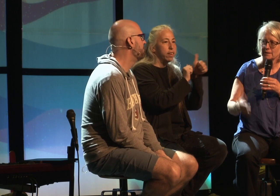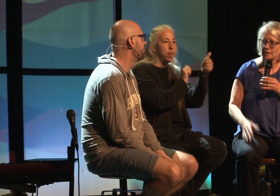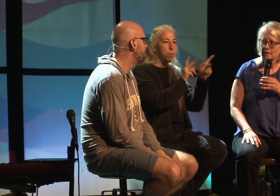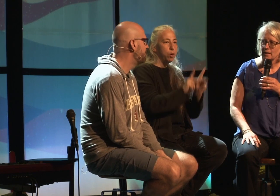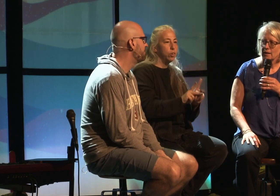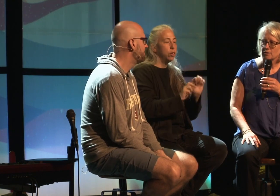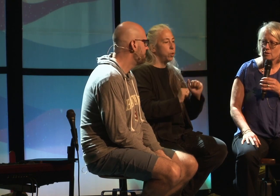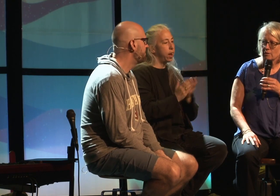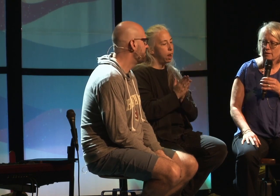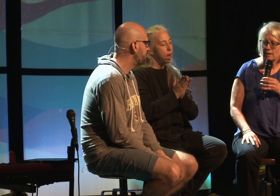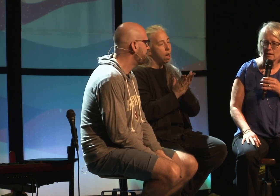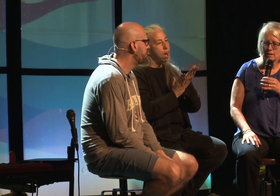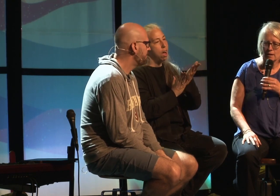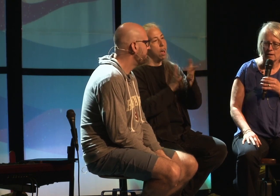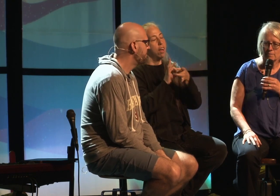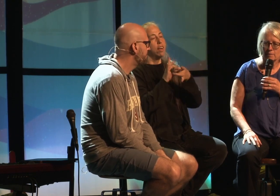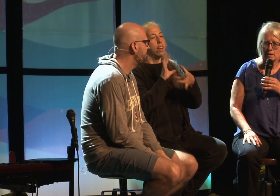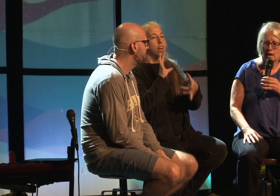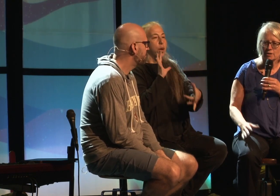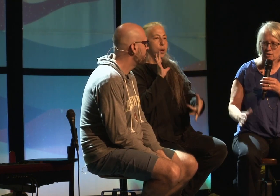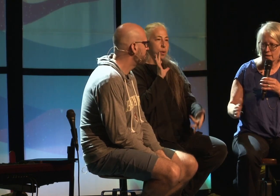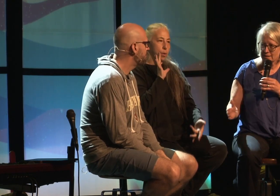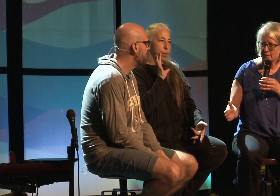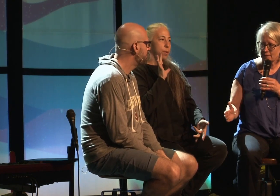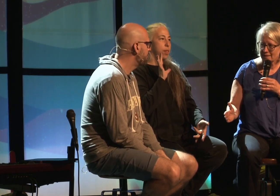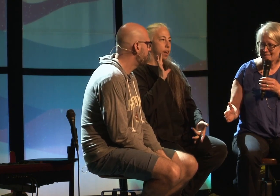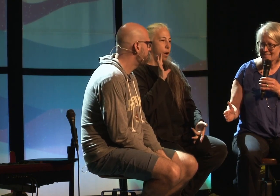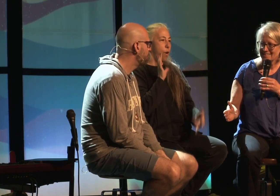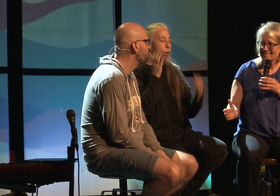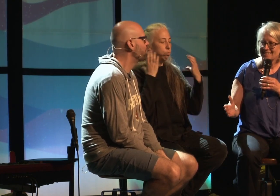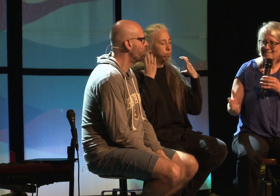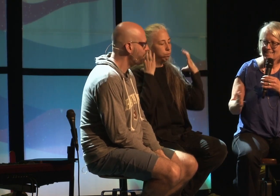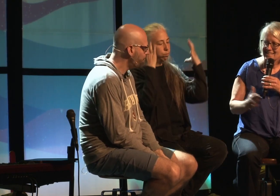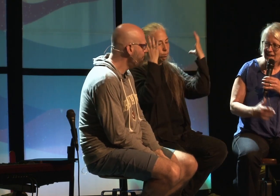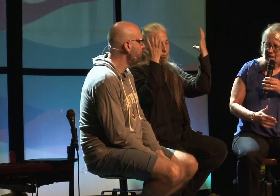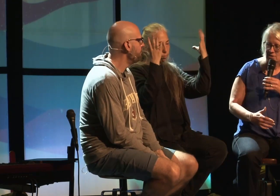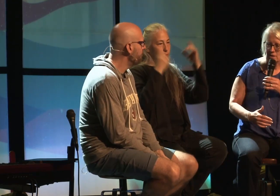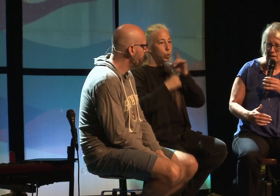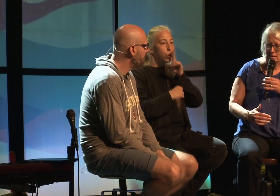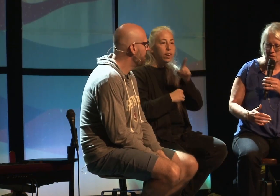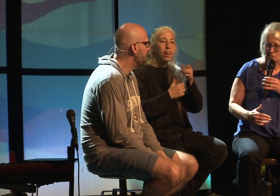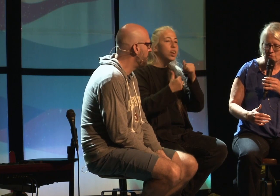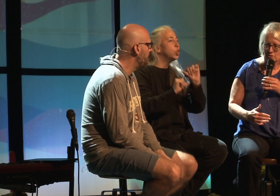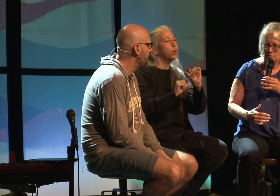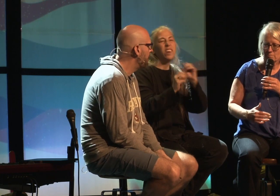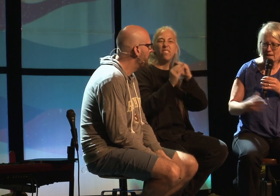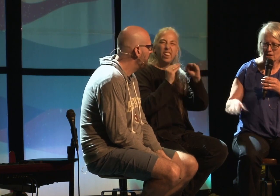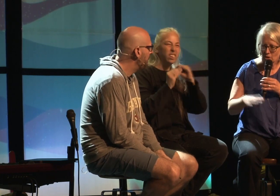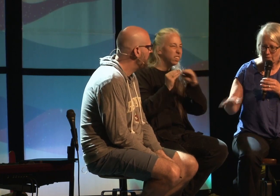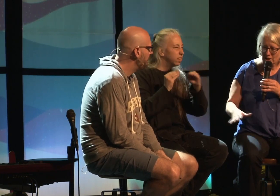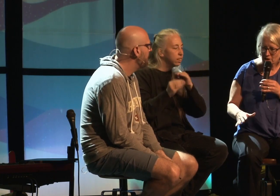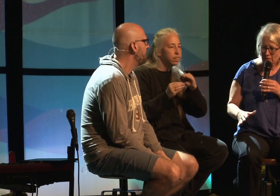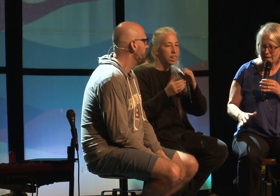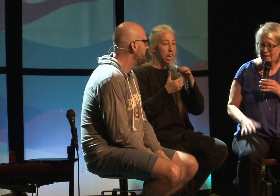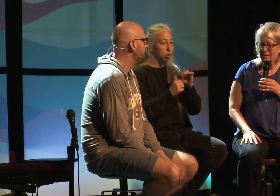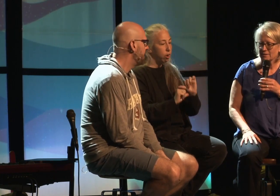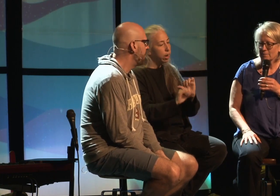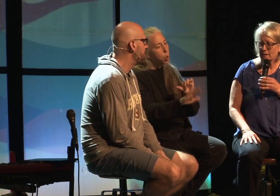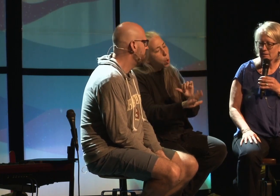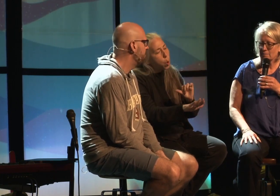it. And so I think not trying to fix, not trying to make it all